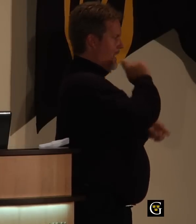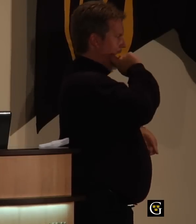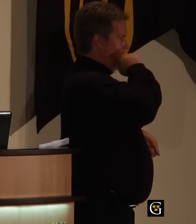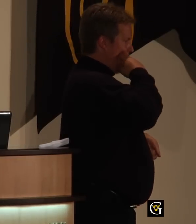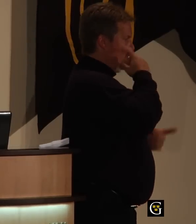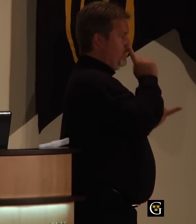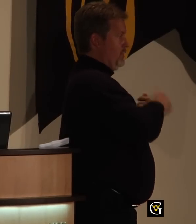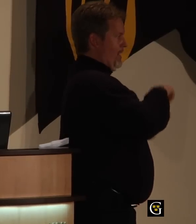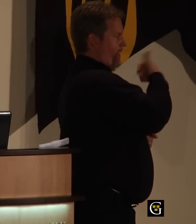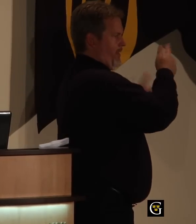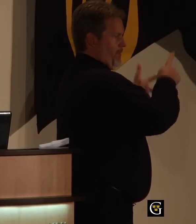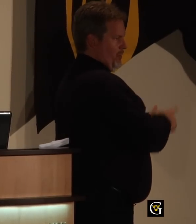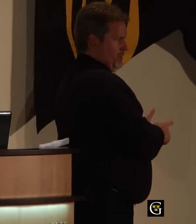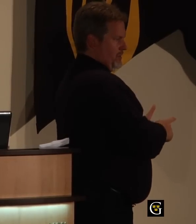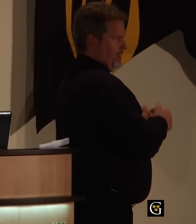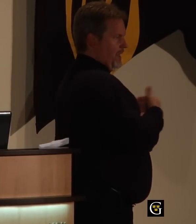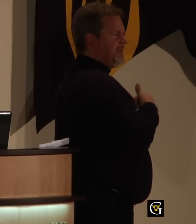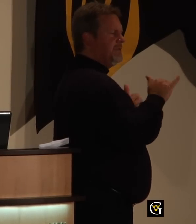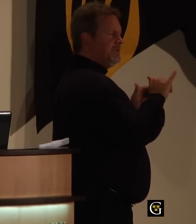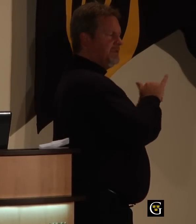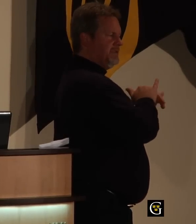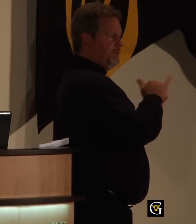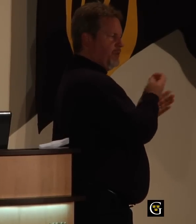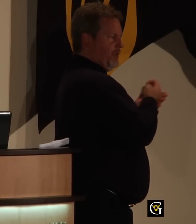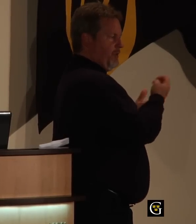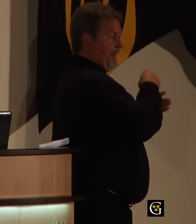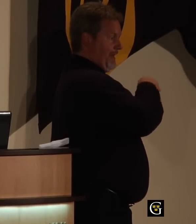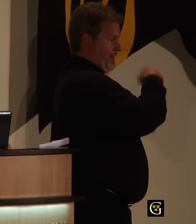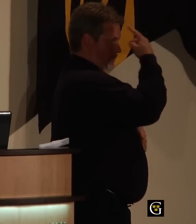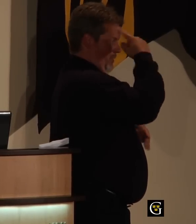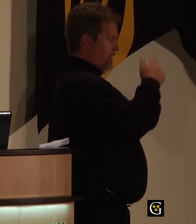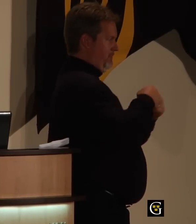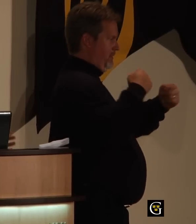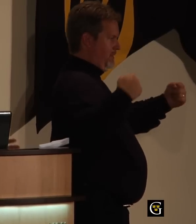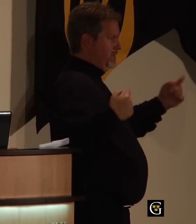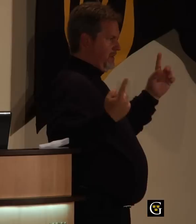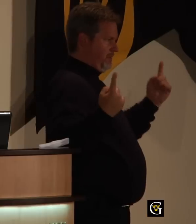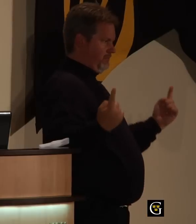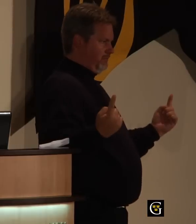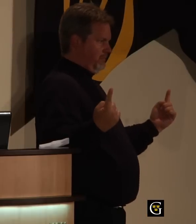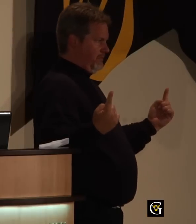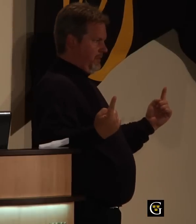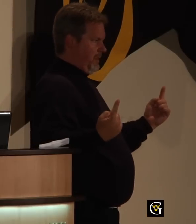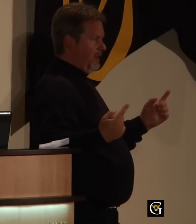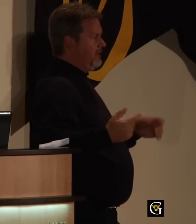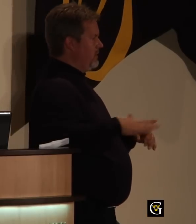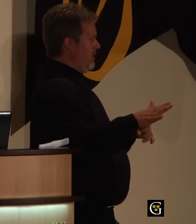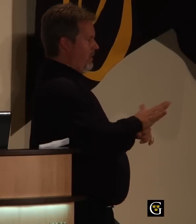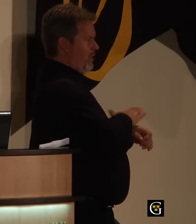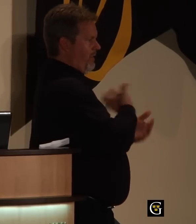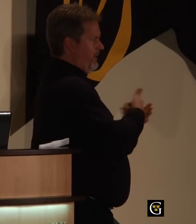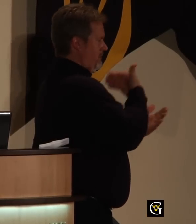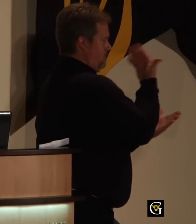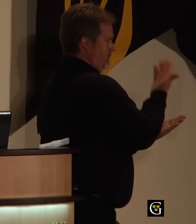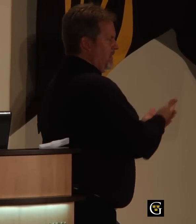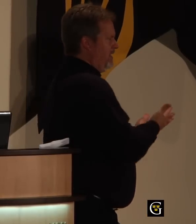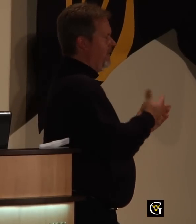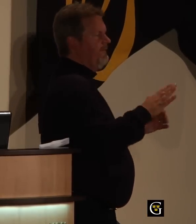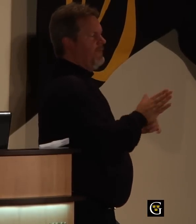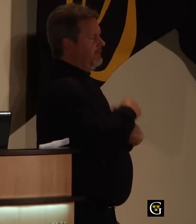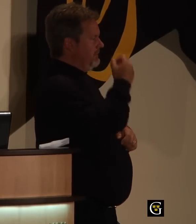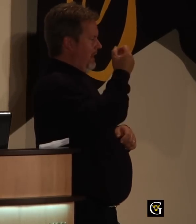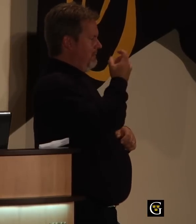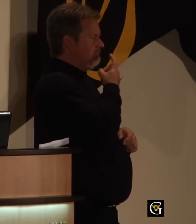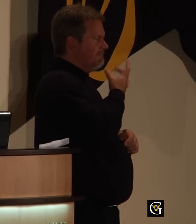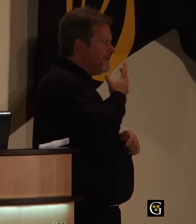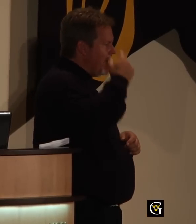somebody else who has a similarly equipped brain on the other side with the whole schmear, okay? Light in the skull,